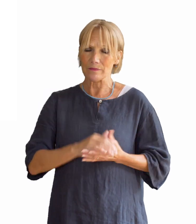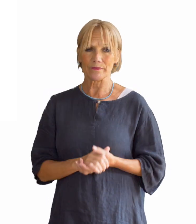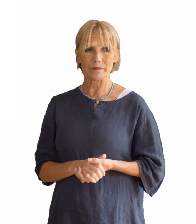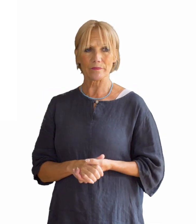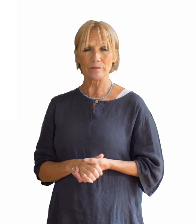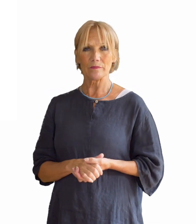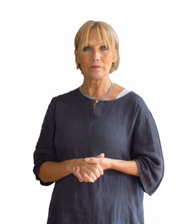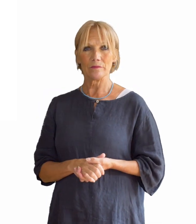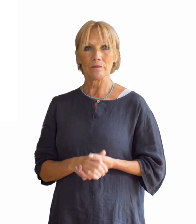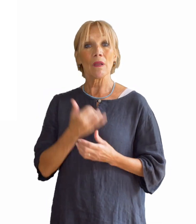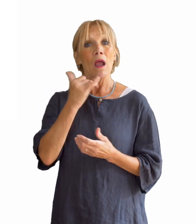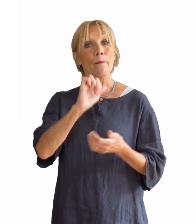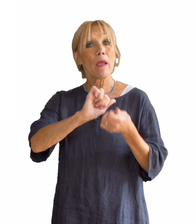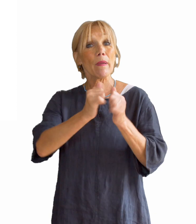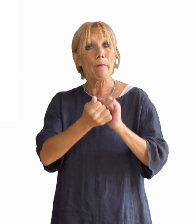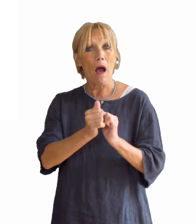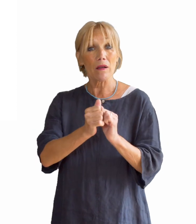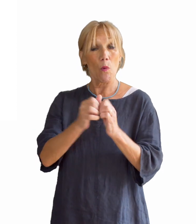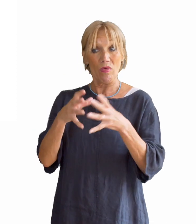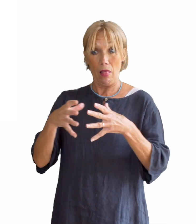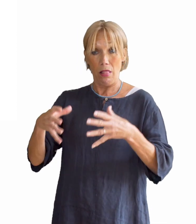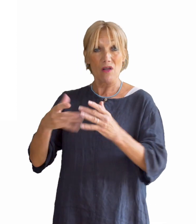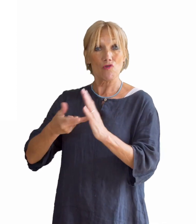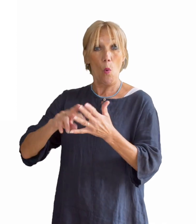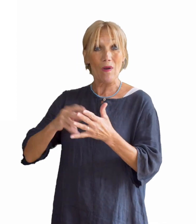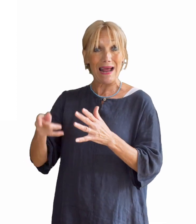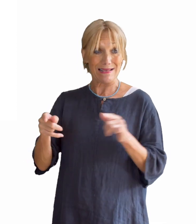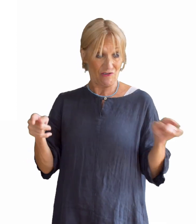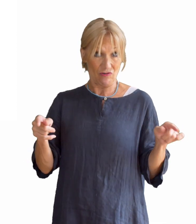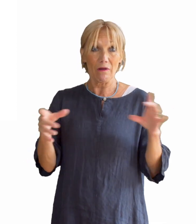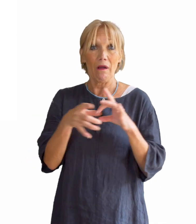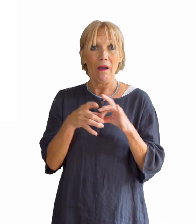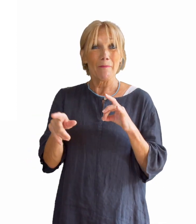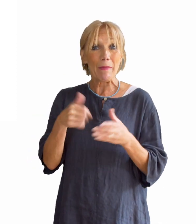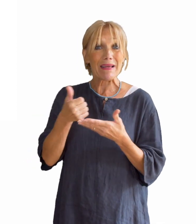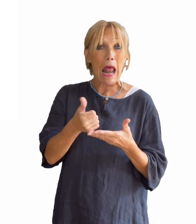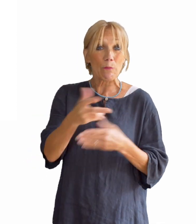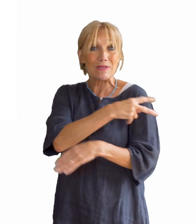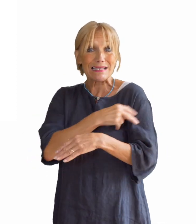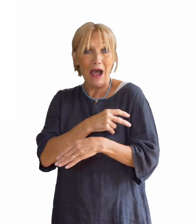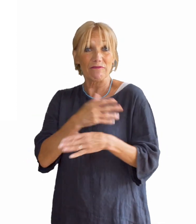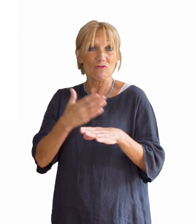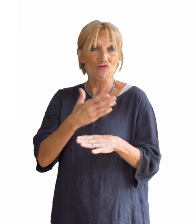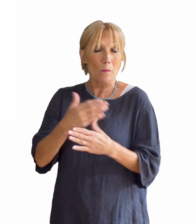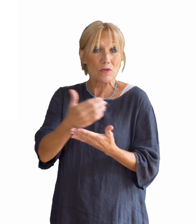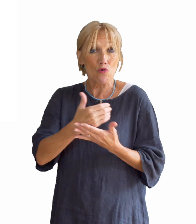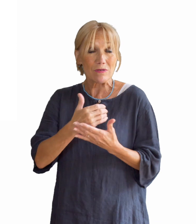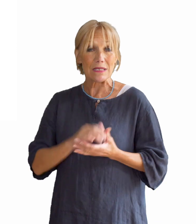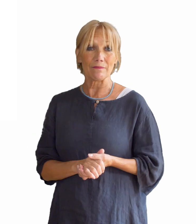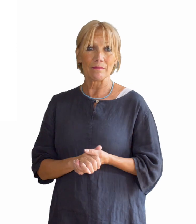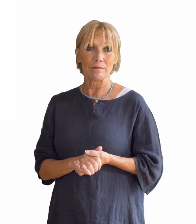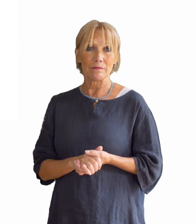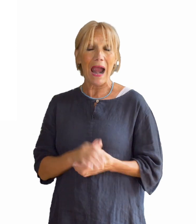Consider partnering with a larger outside organisation that may be able to help with staffing and job security. If running